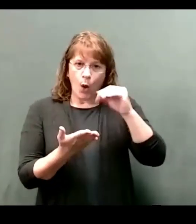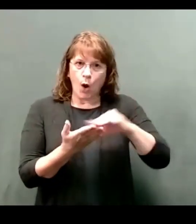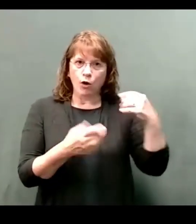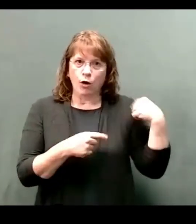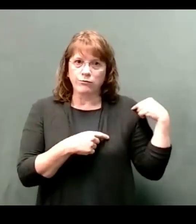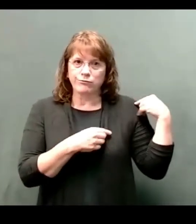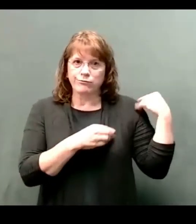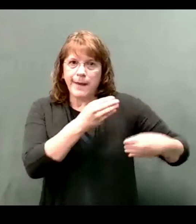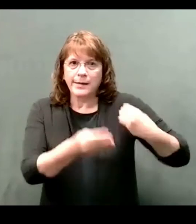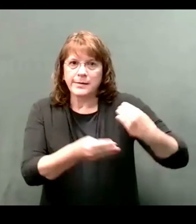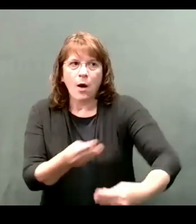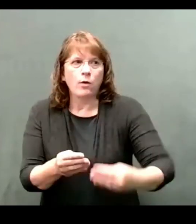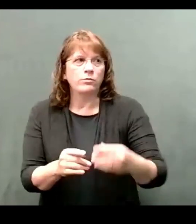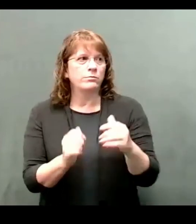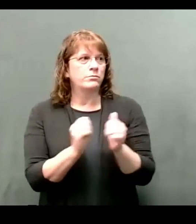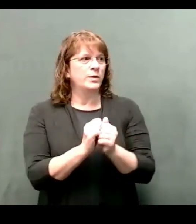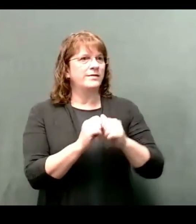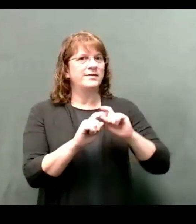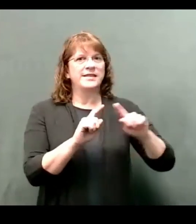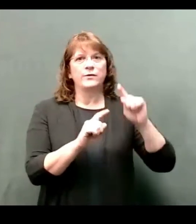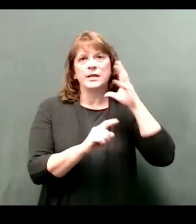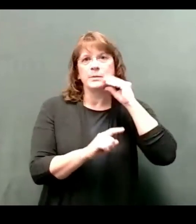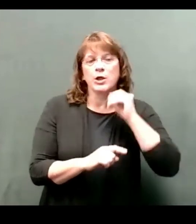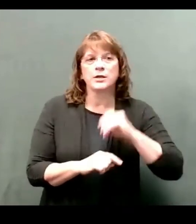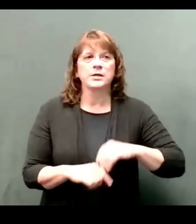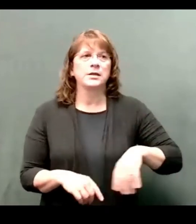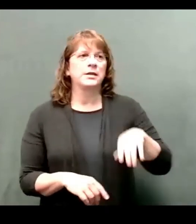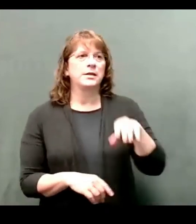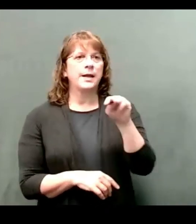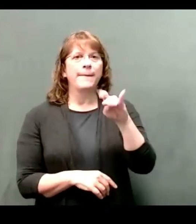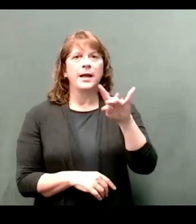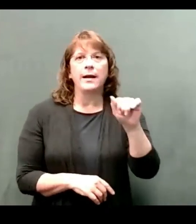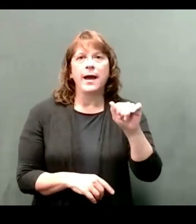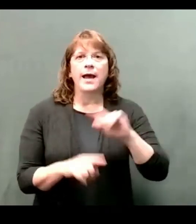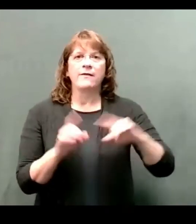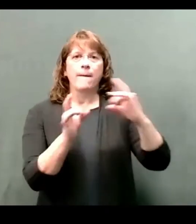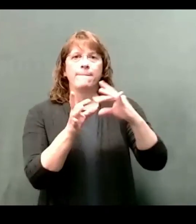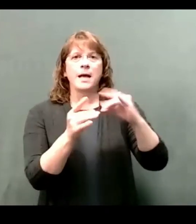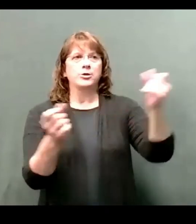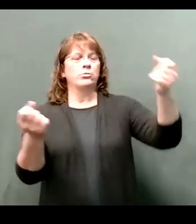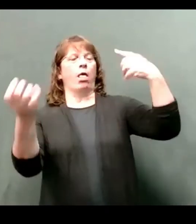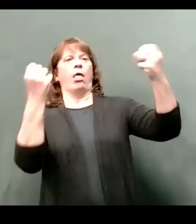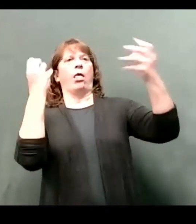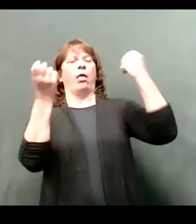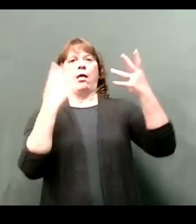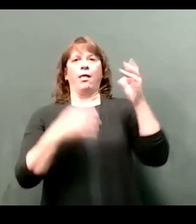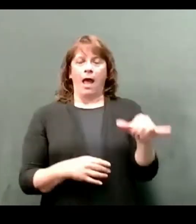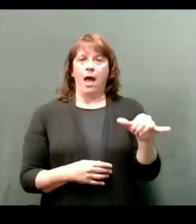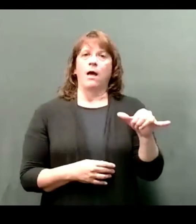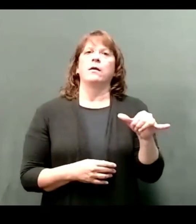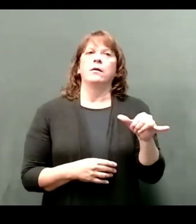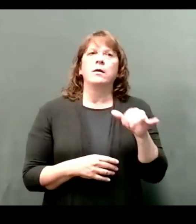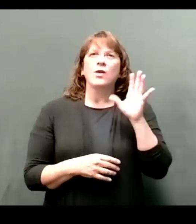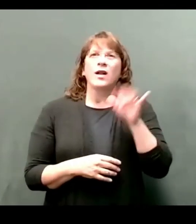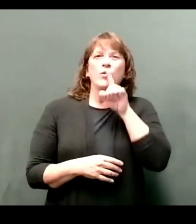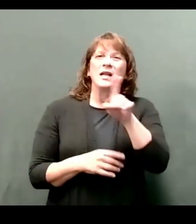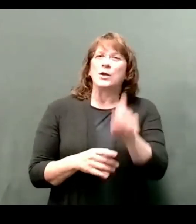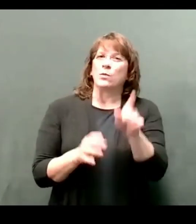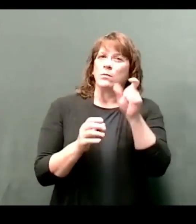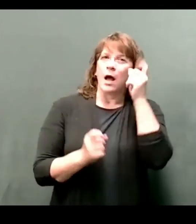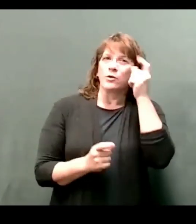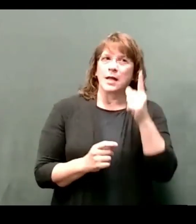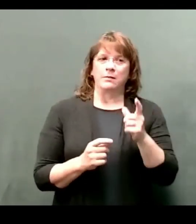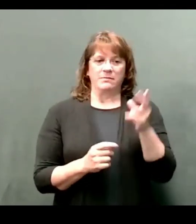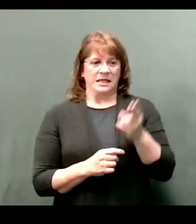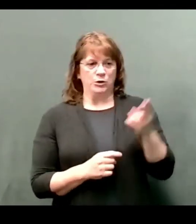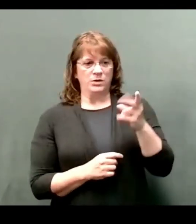and that are inherited through different experiences, through our media, through the messages we receive. And one of the things that is crucial is understanding our history so that we can